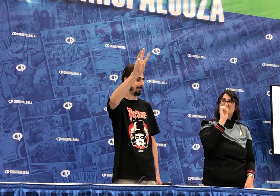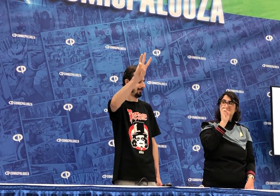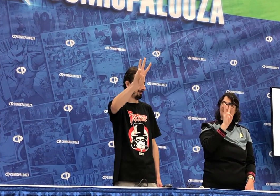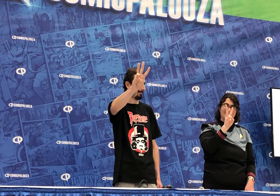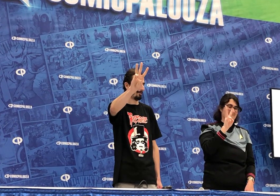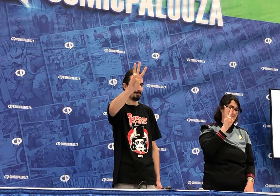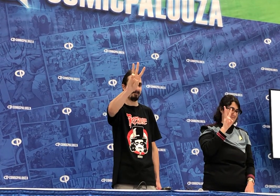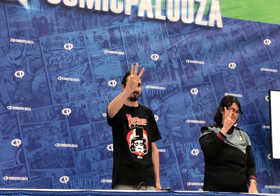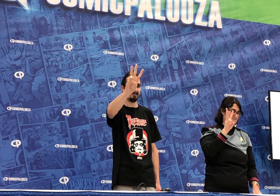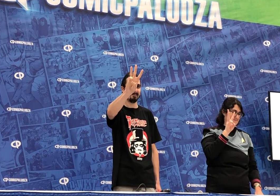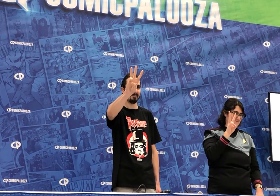W,